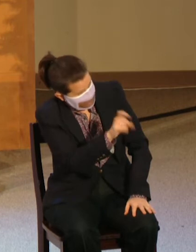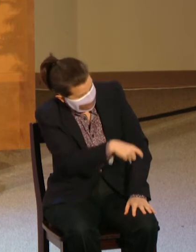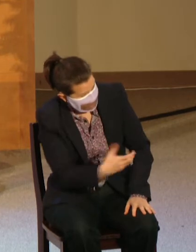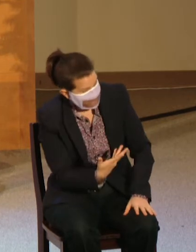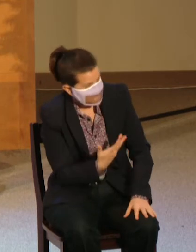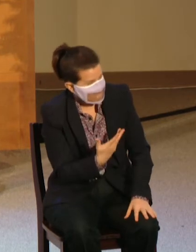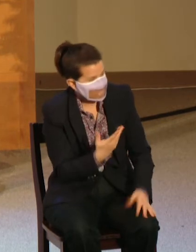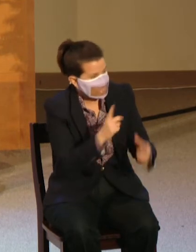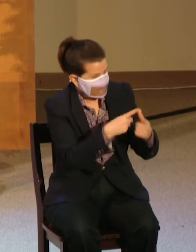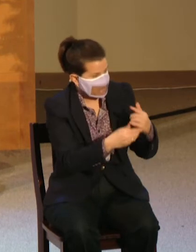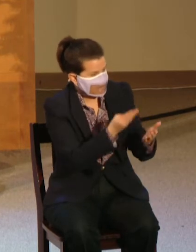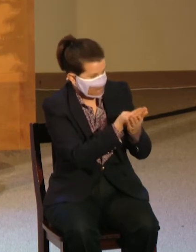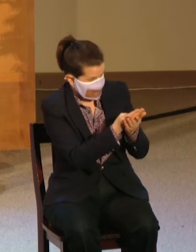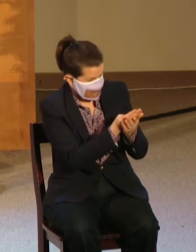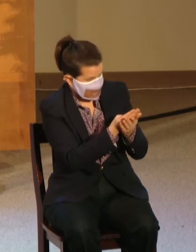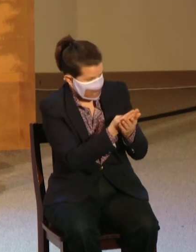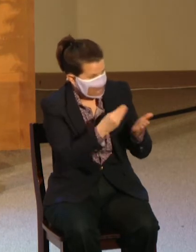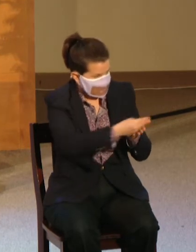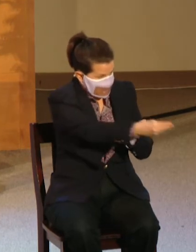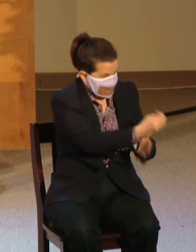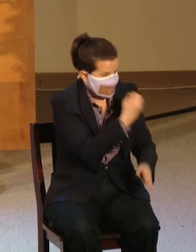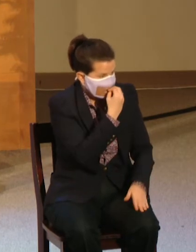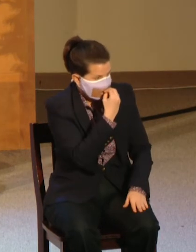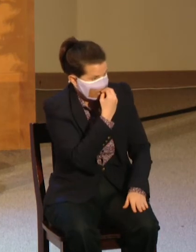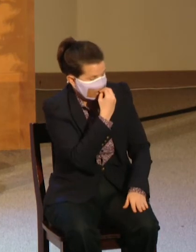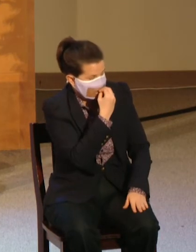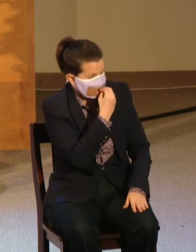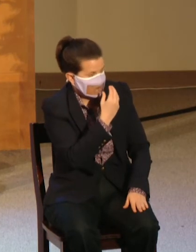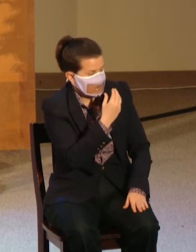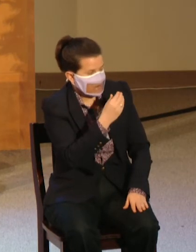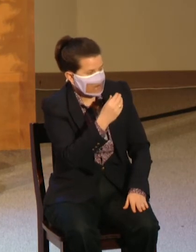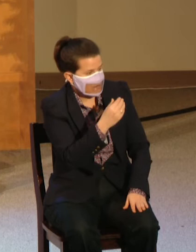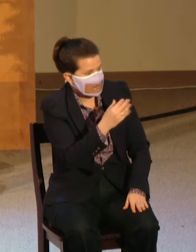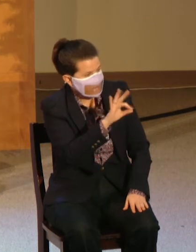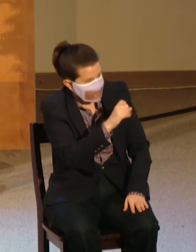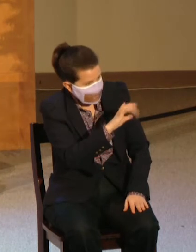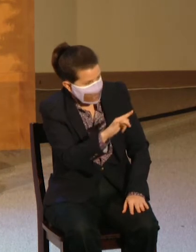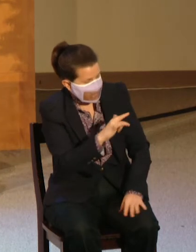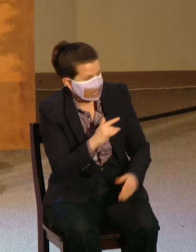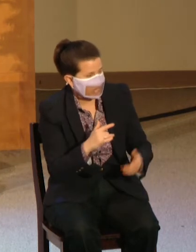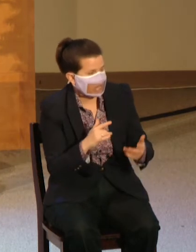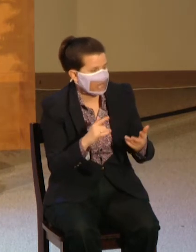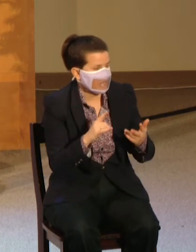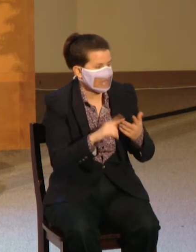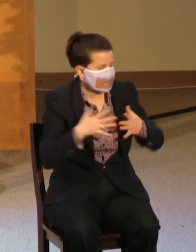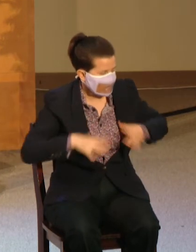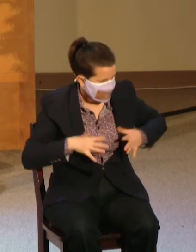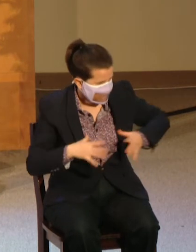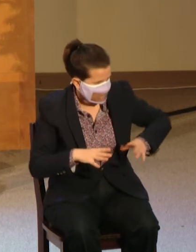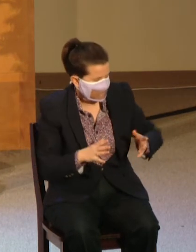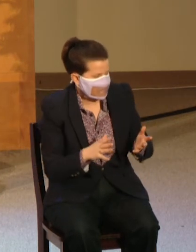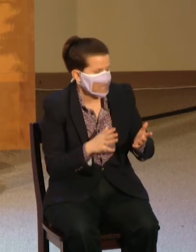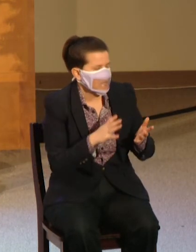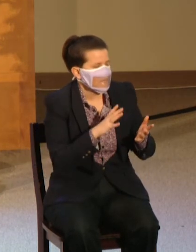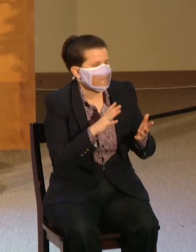then spend the money on food and fuel and clothing, but don't eat the food, or use